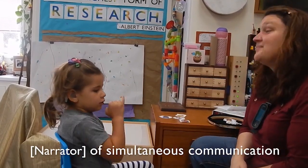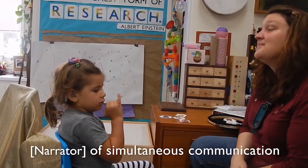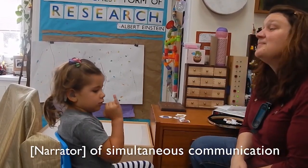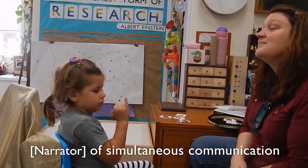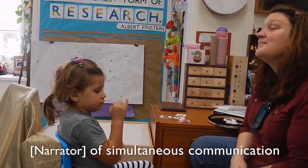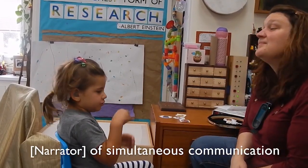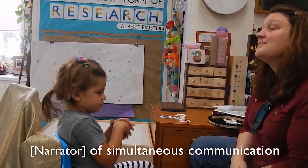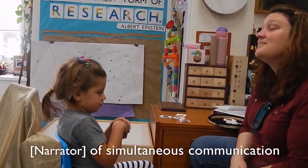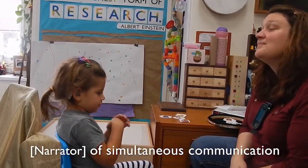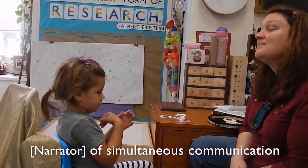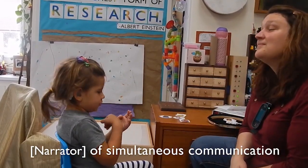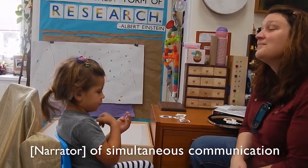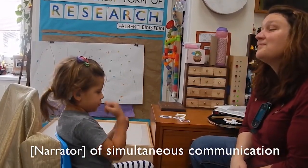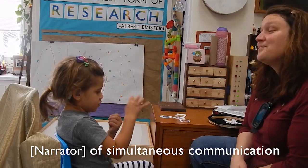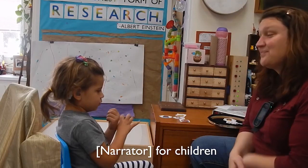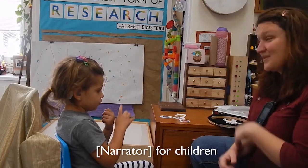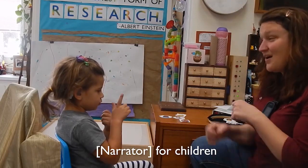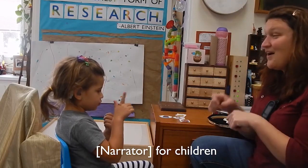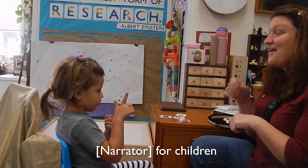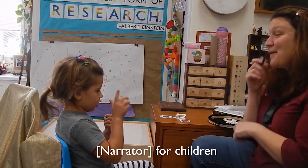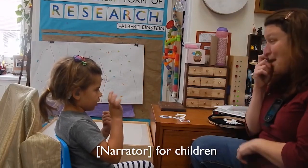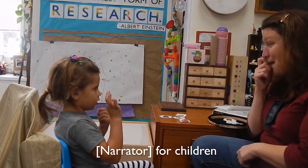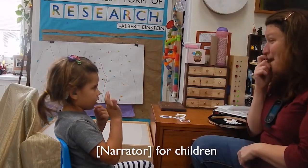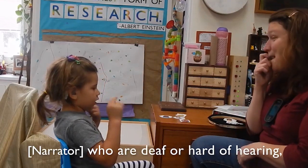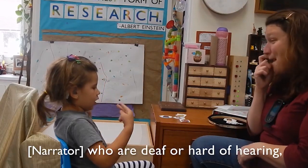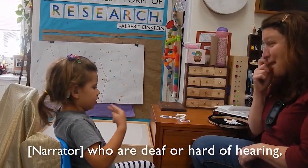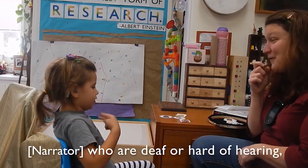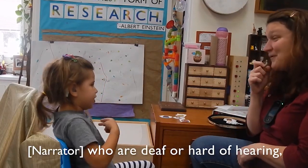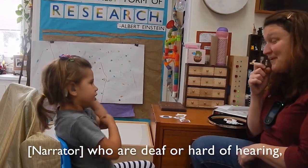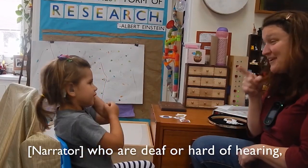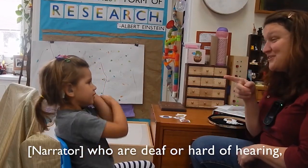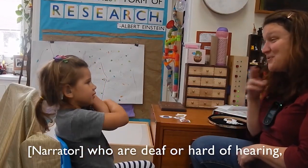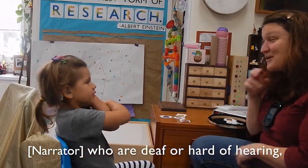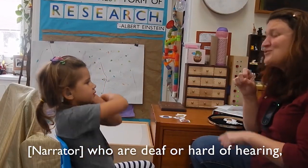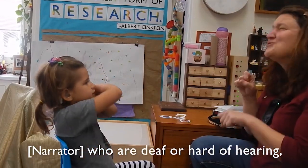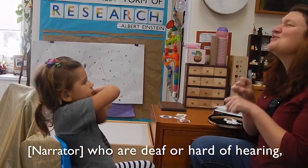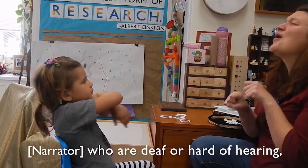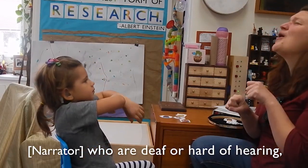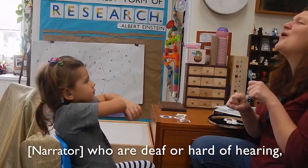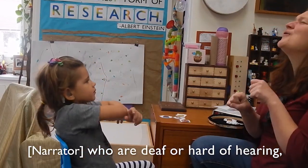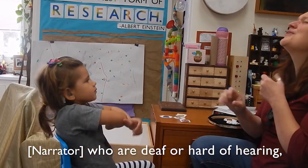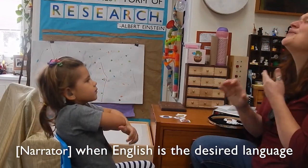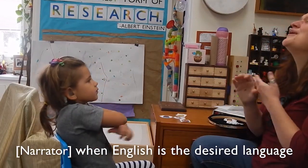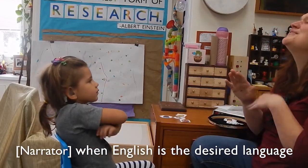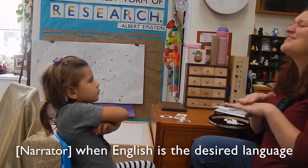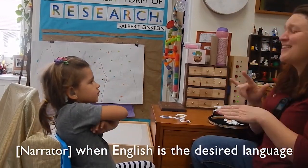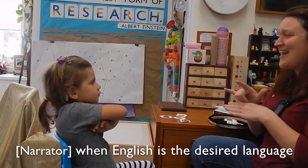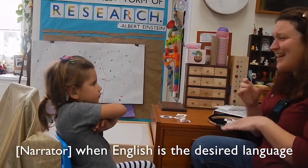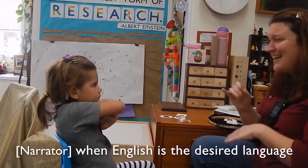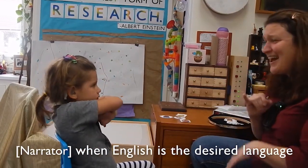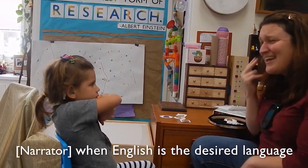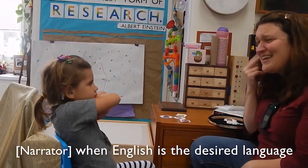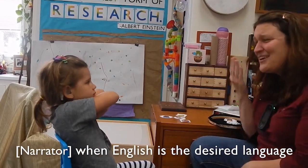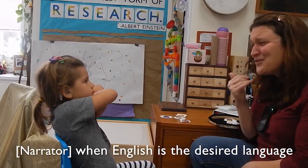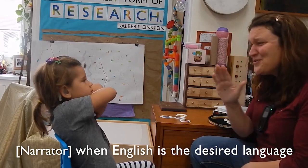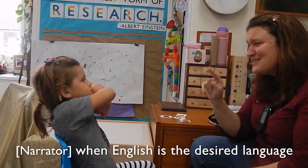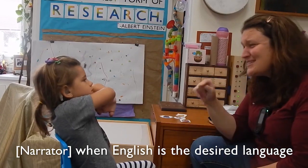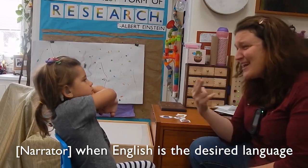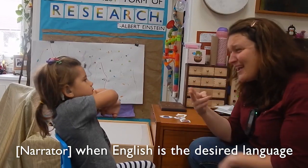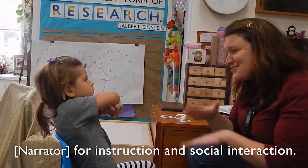of simultaneous communication for children who are deaf or hard of hearing, when English is the desired language for